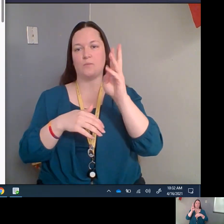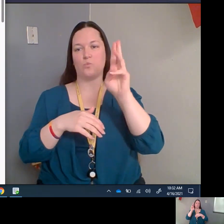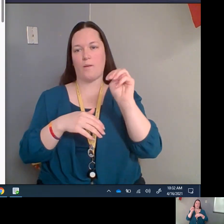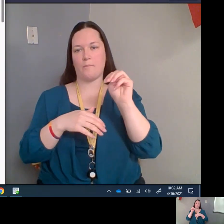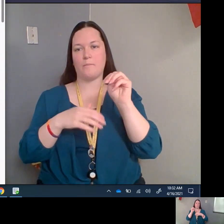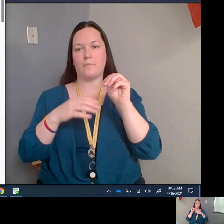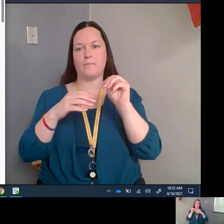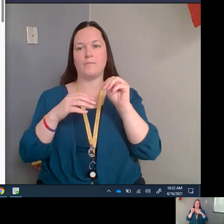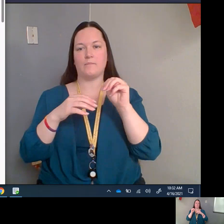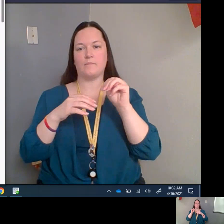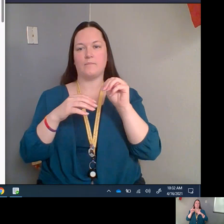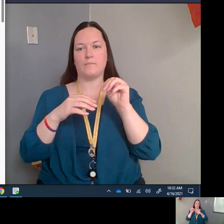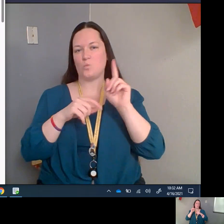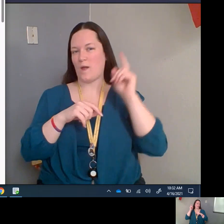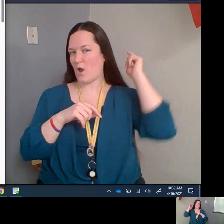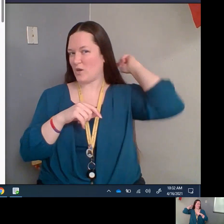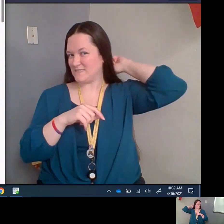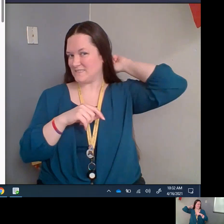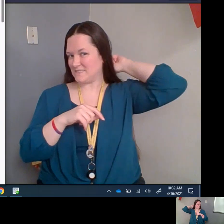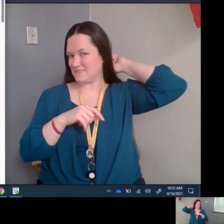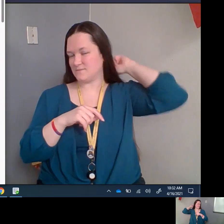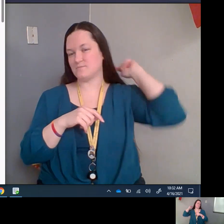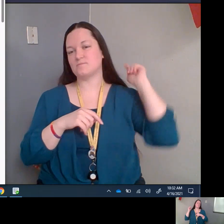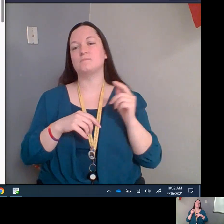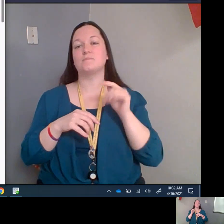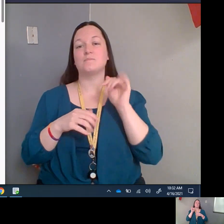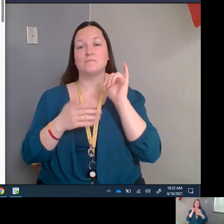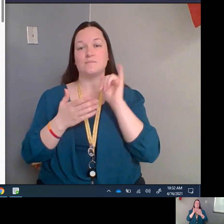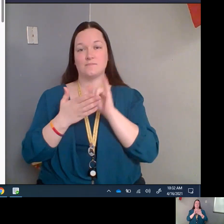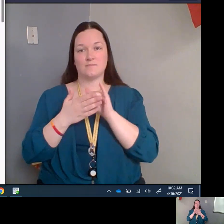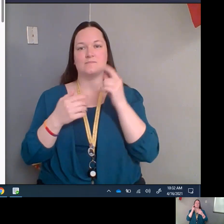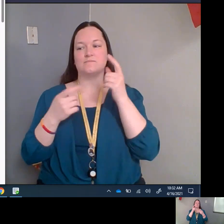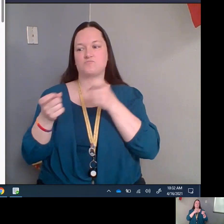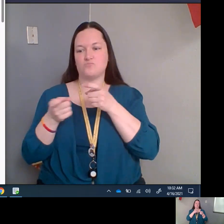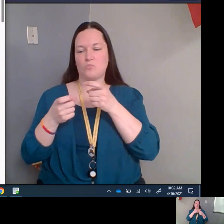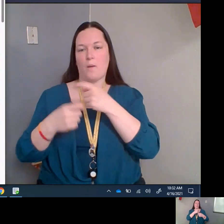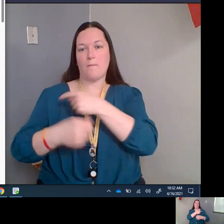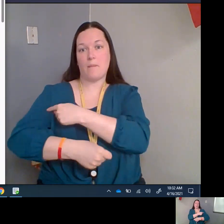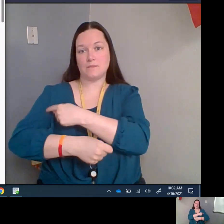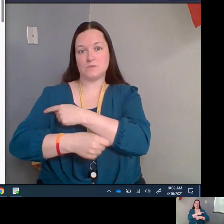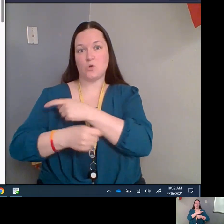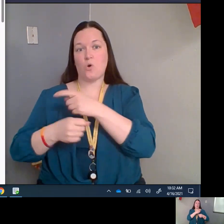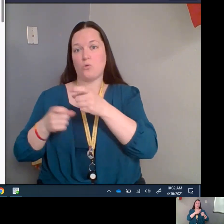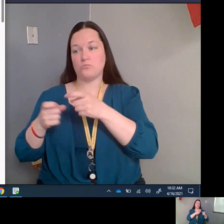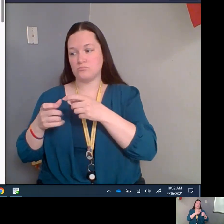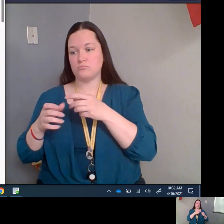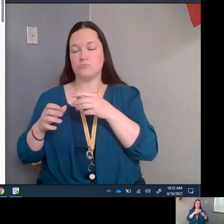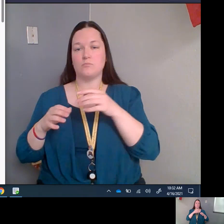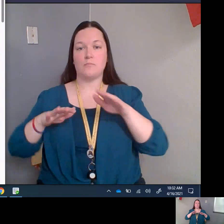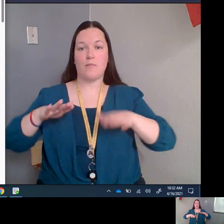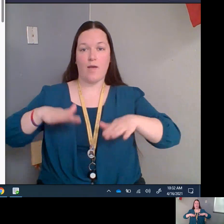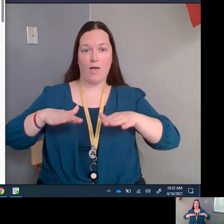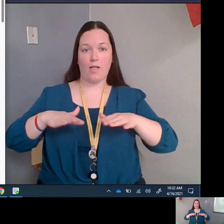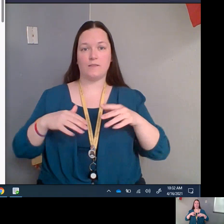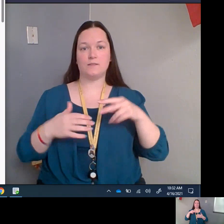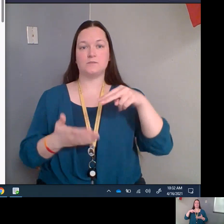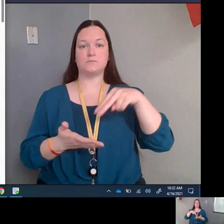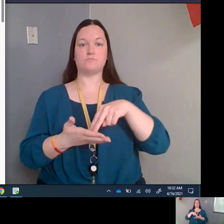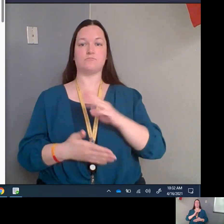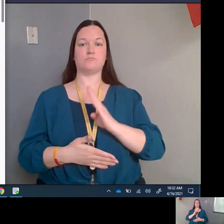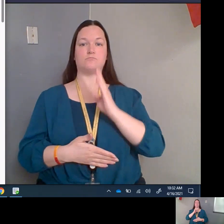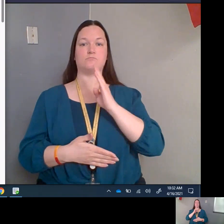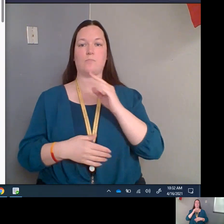the first cervical of the neck. It is responsible for muscle coordination, balance, posture, and muscle